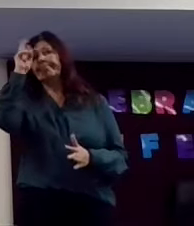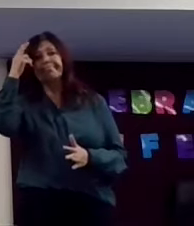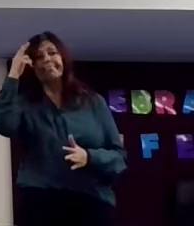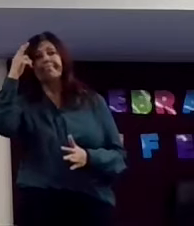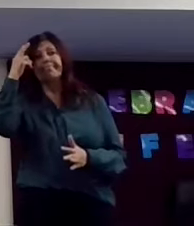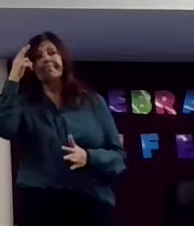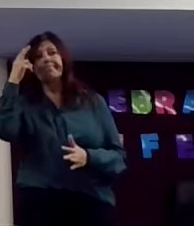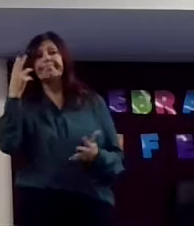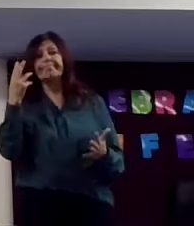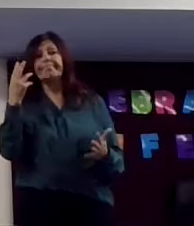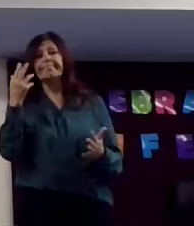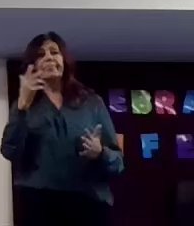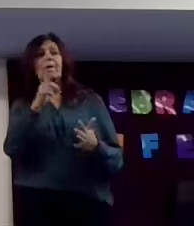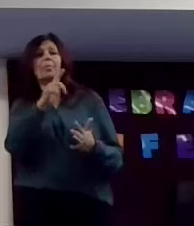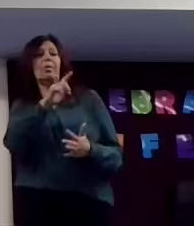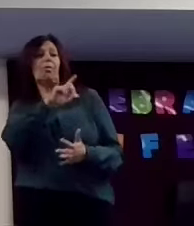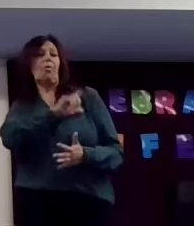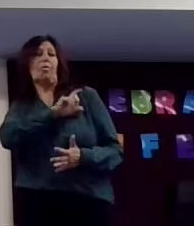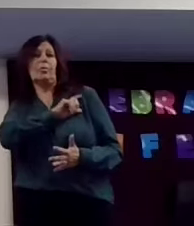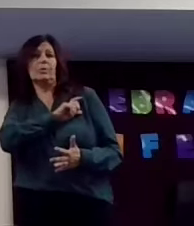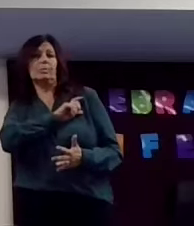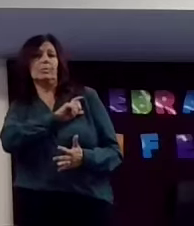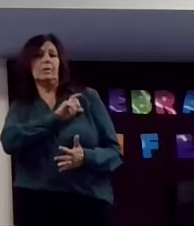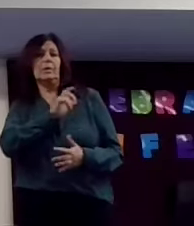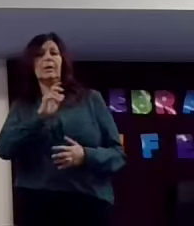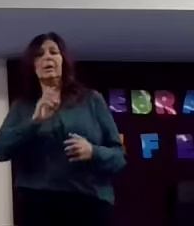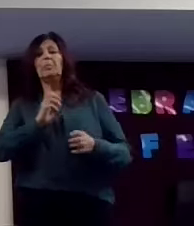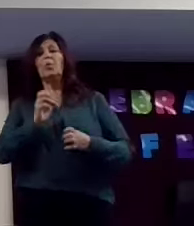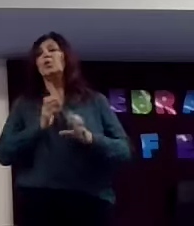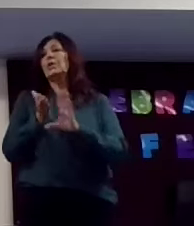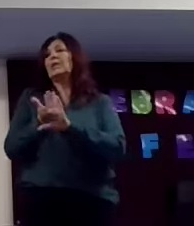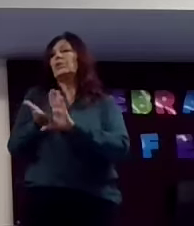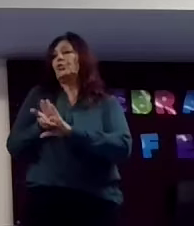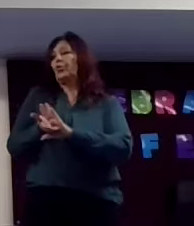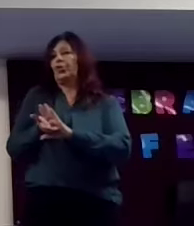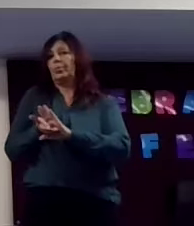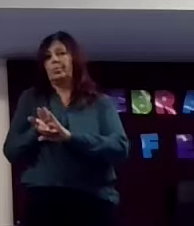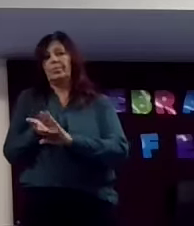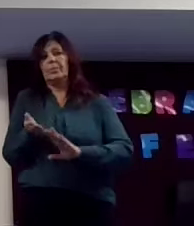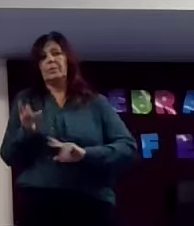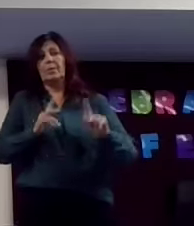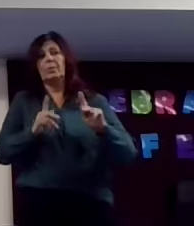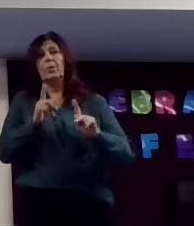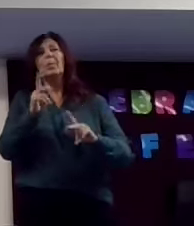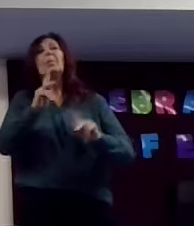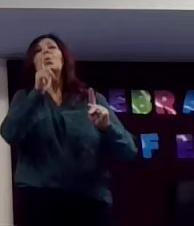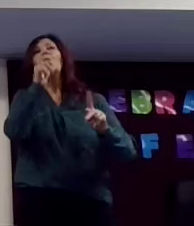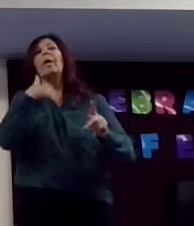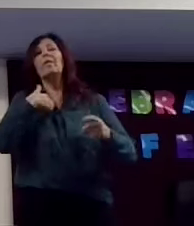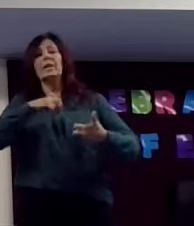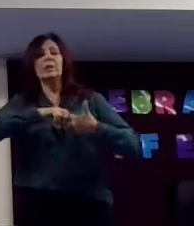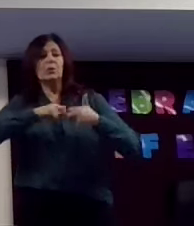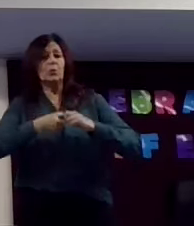of law enforcement and emotionally disturbed people or people who have